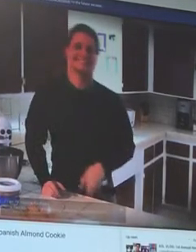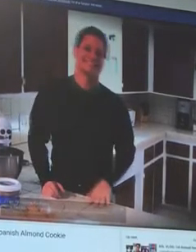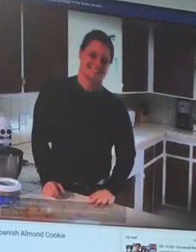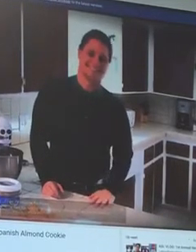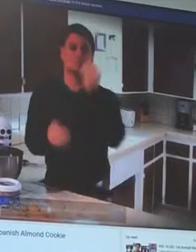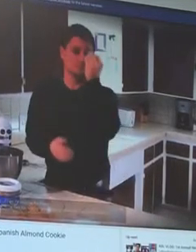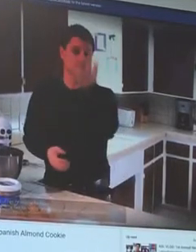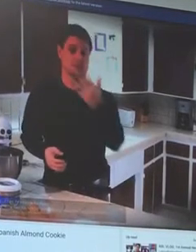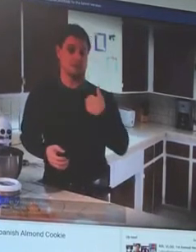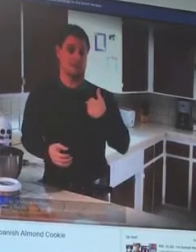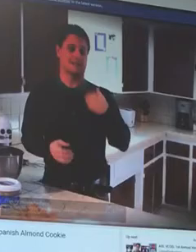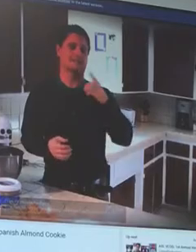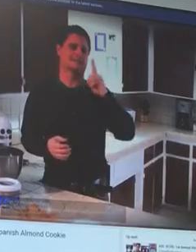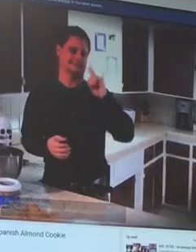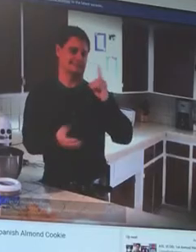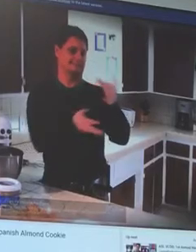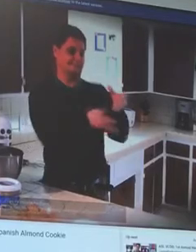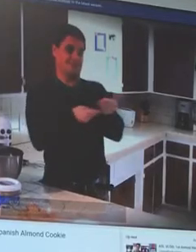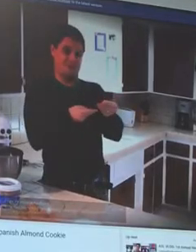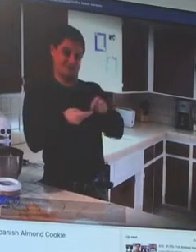Spanish family have brought us all here today.